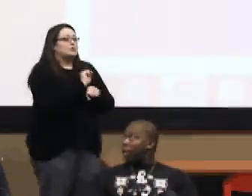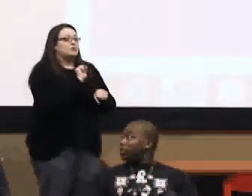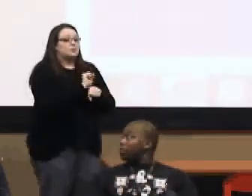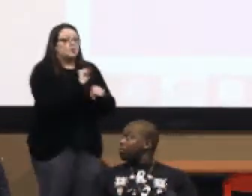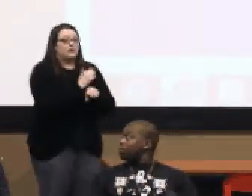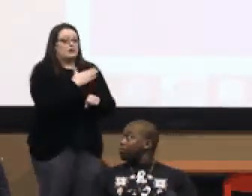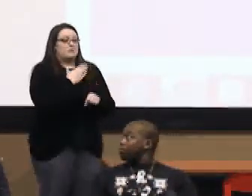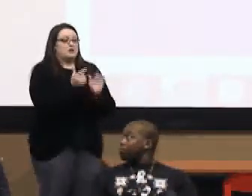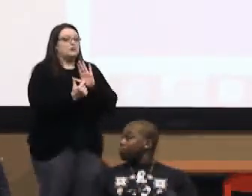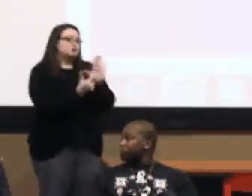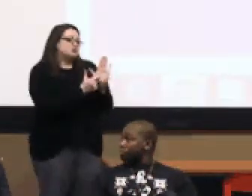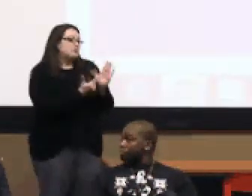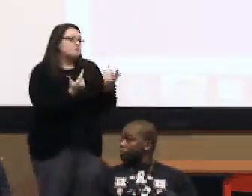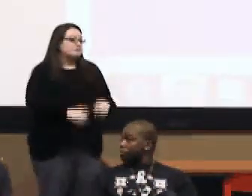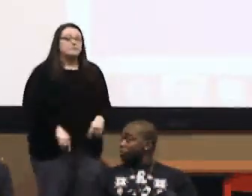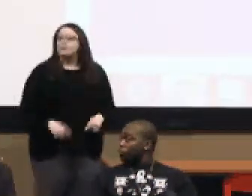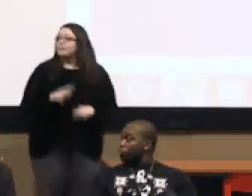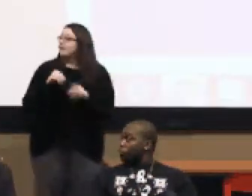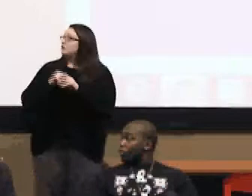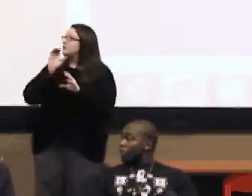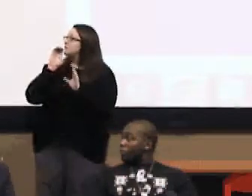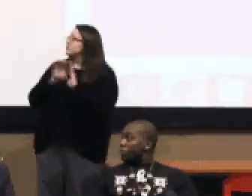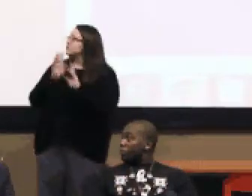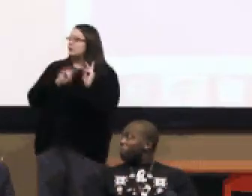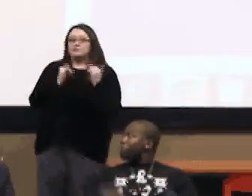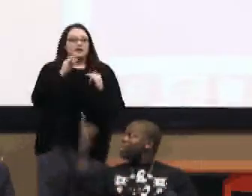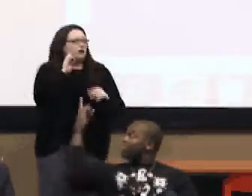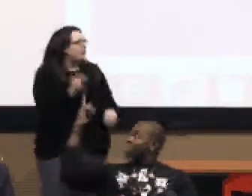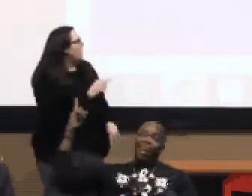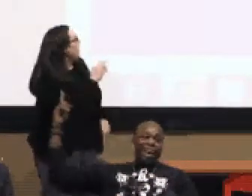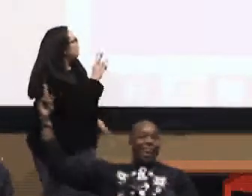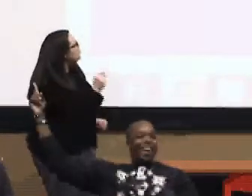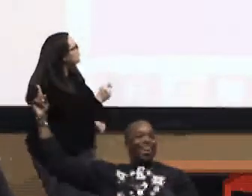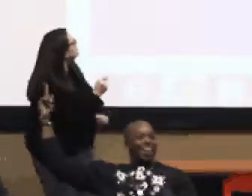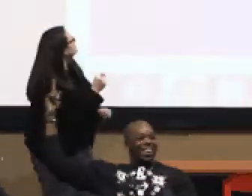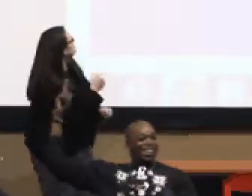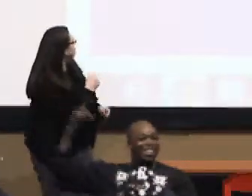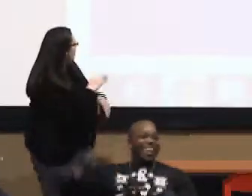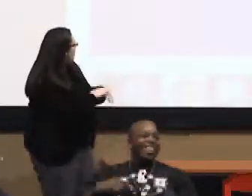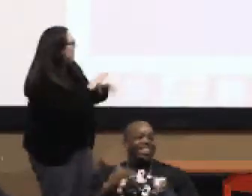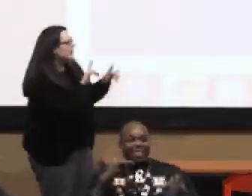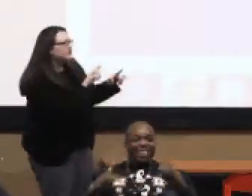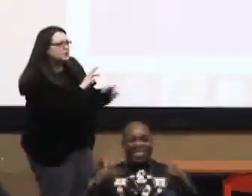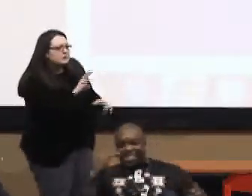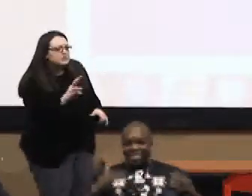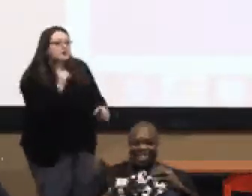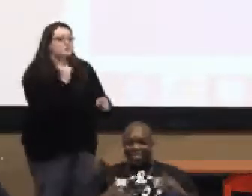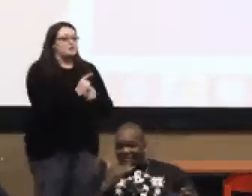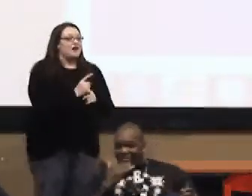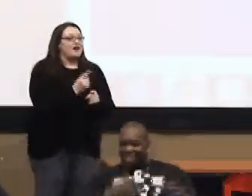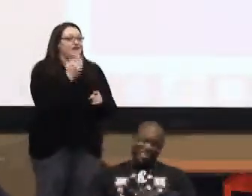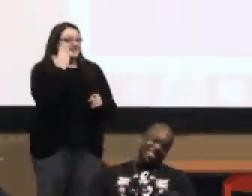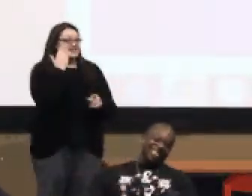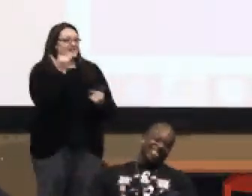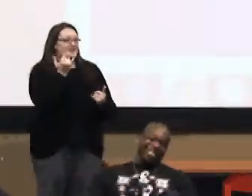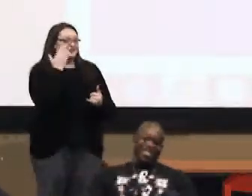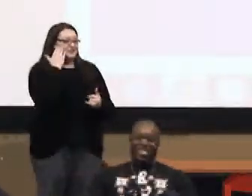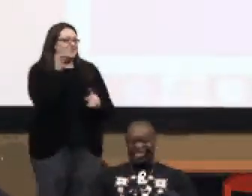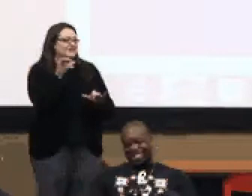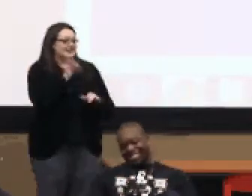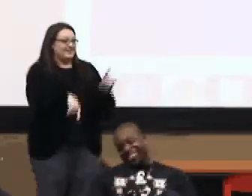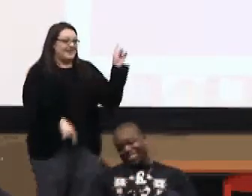I'm glad to show. Including pictures of the people, now they're all looking at themselves on the screen. Look at themselves. I didn't know I did that.